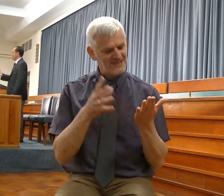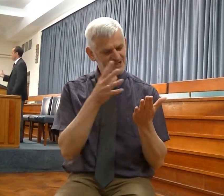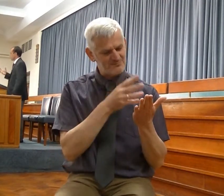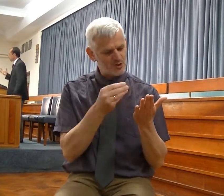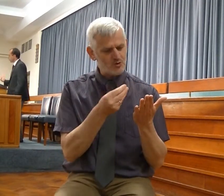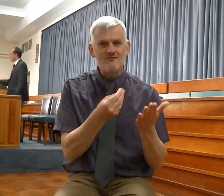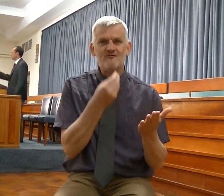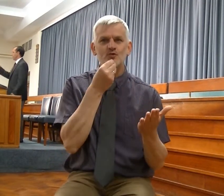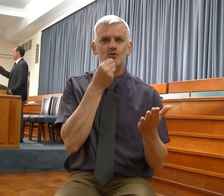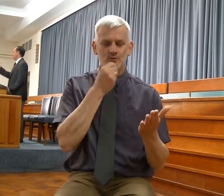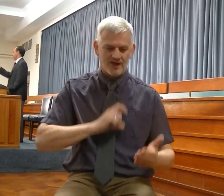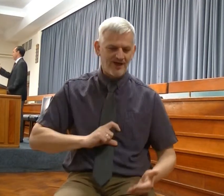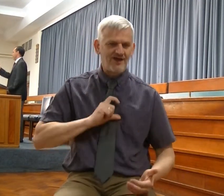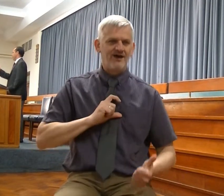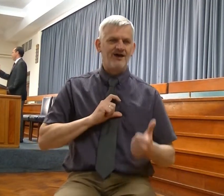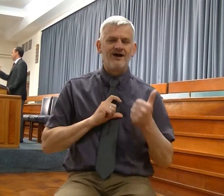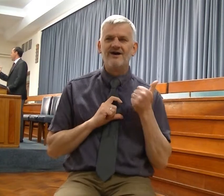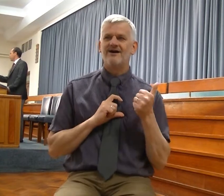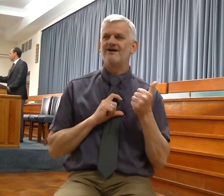spiritual food, a spiritual